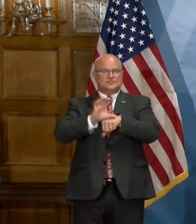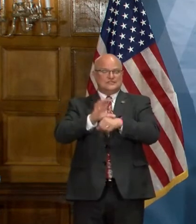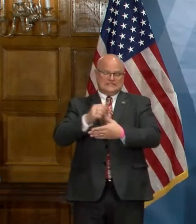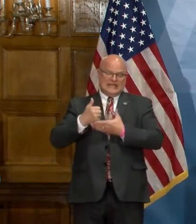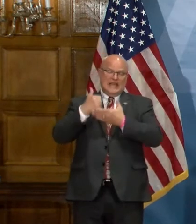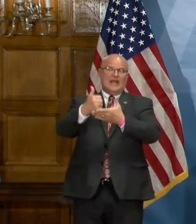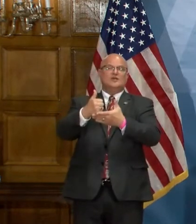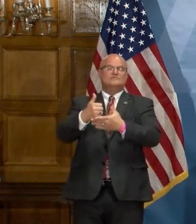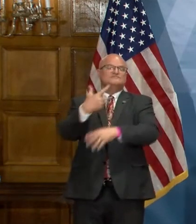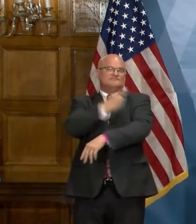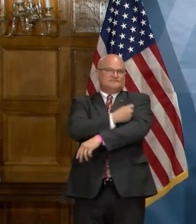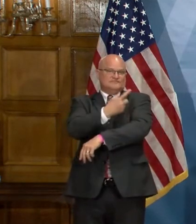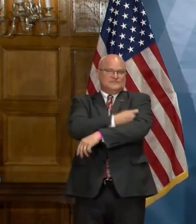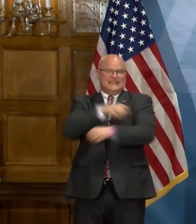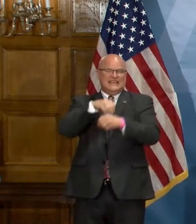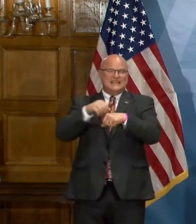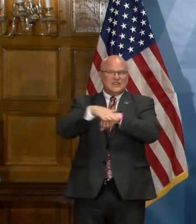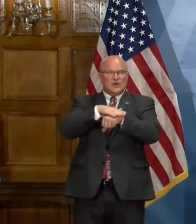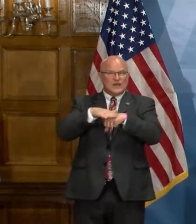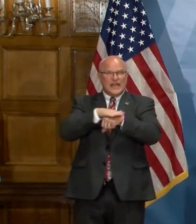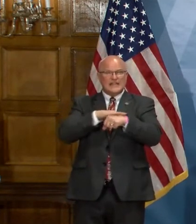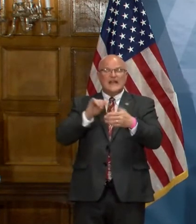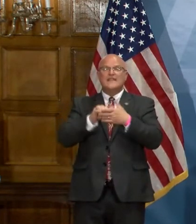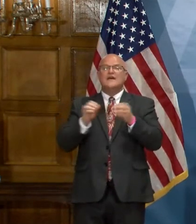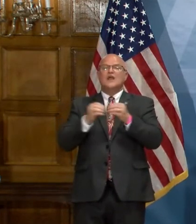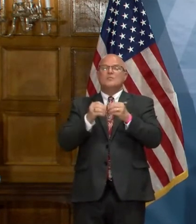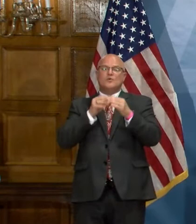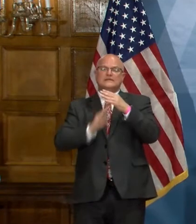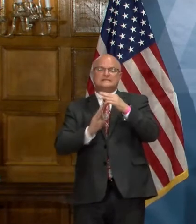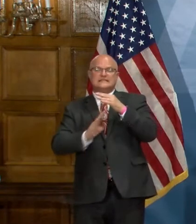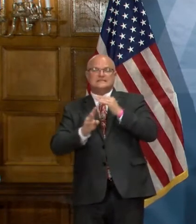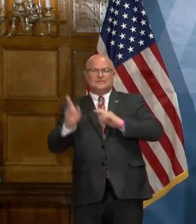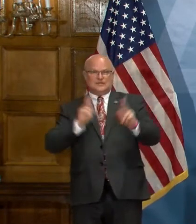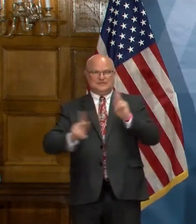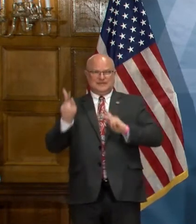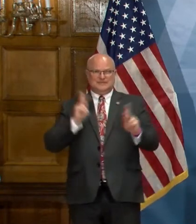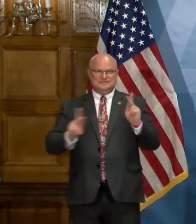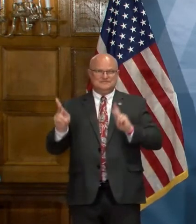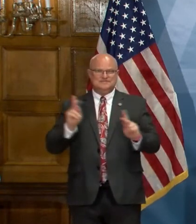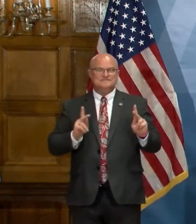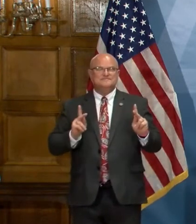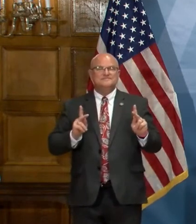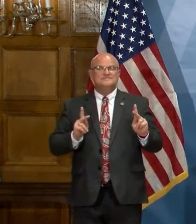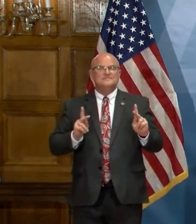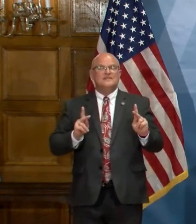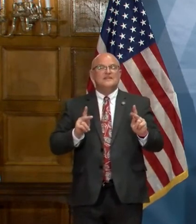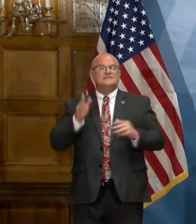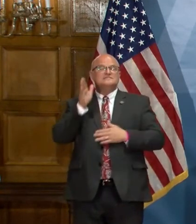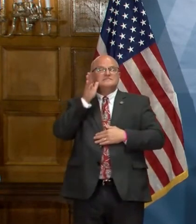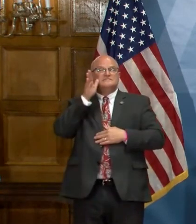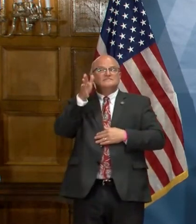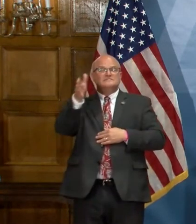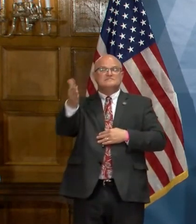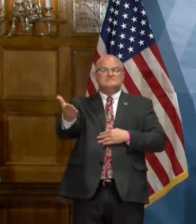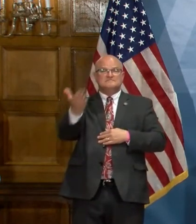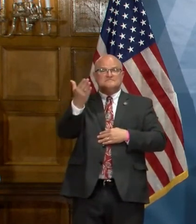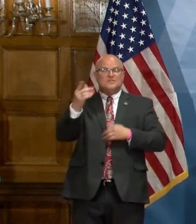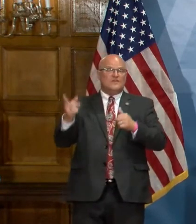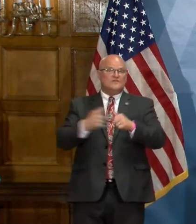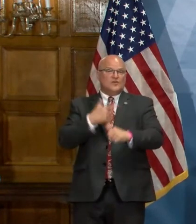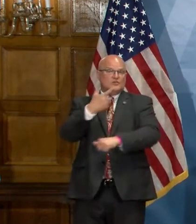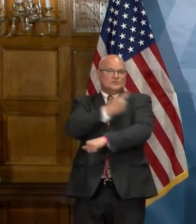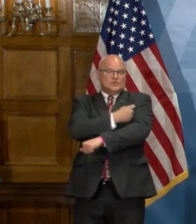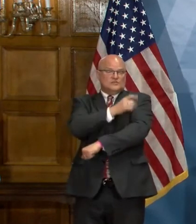offer vaccinations in locations that are more accessible to these populations. Upcoming first dose clinics